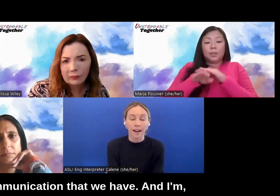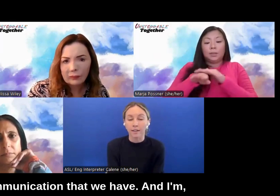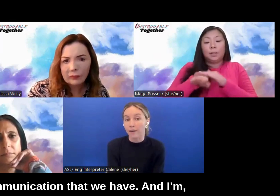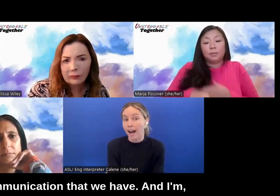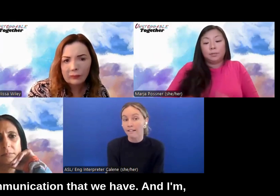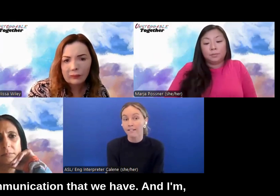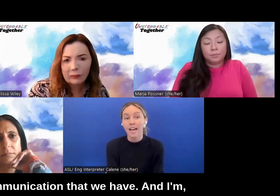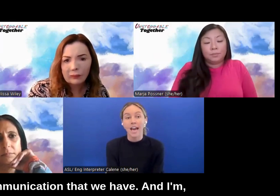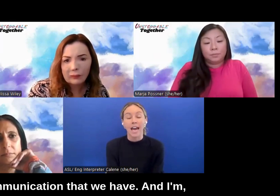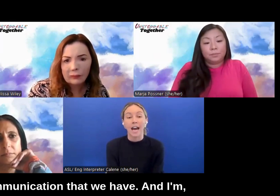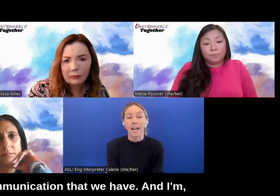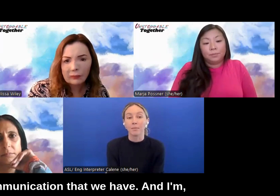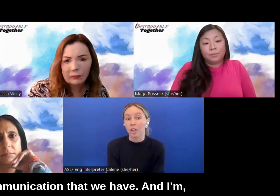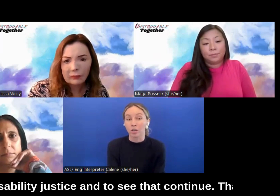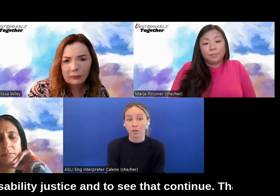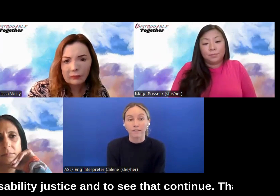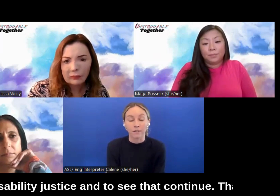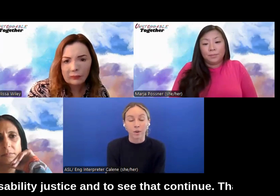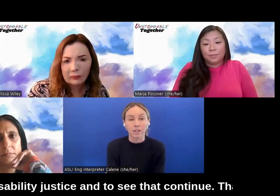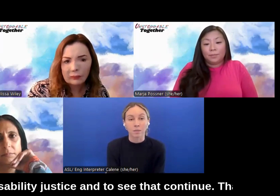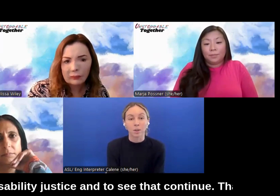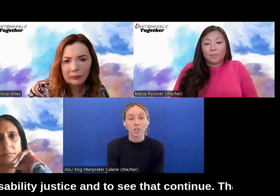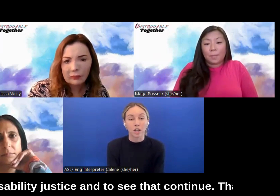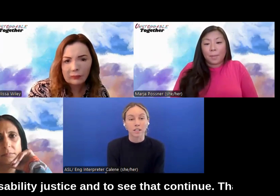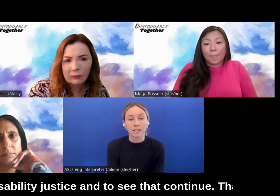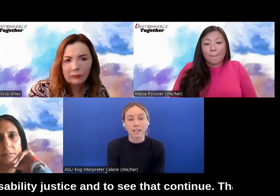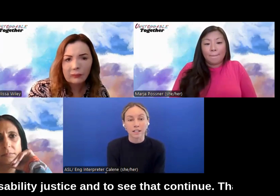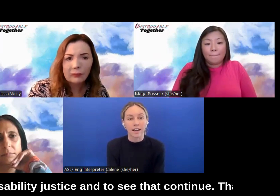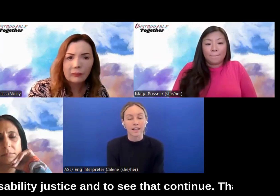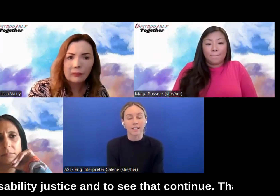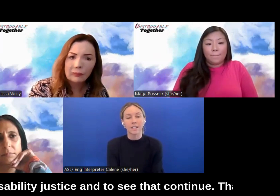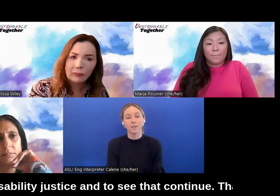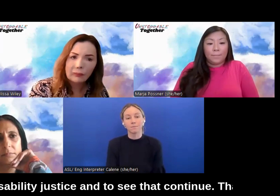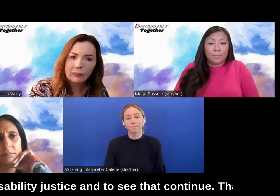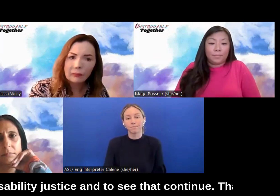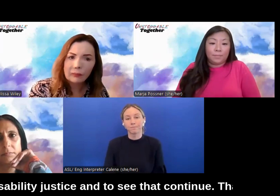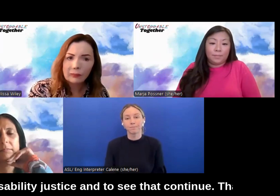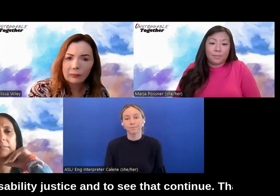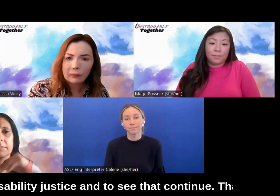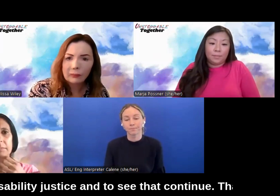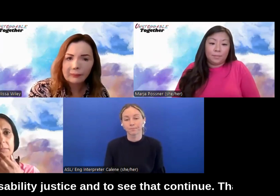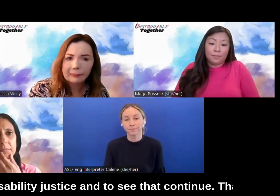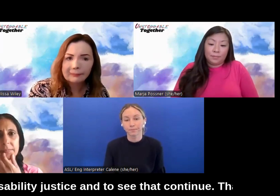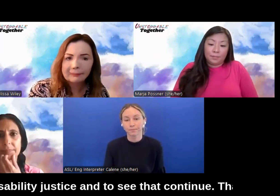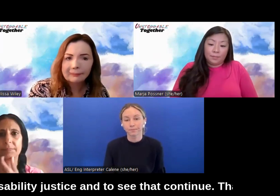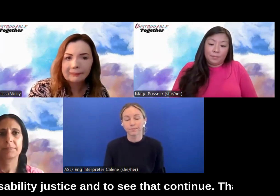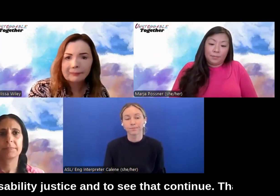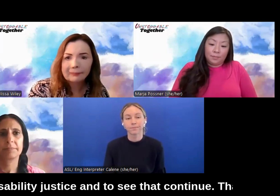communication that we have. And I am, grateful for disability justice and to see that continue.